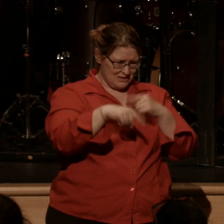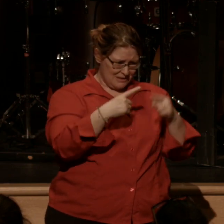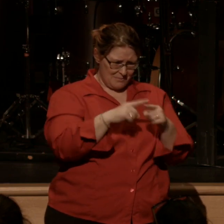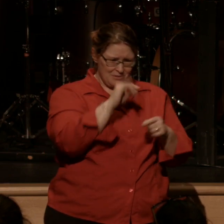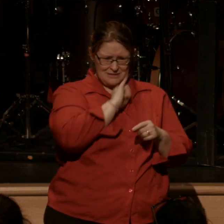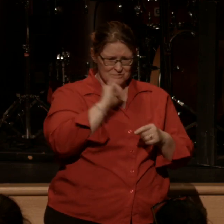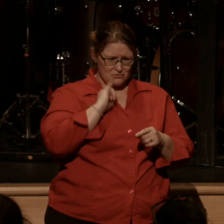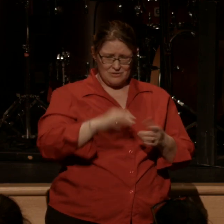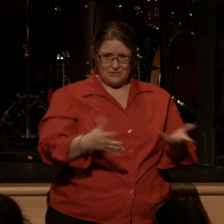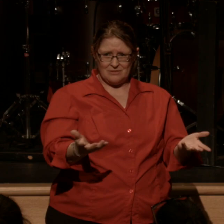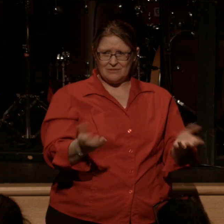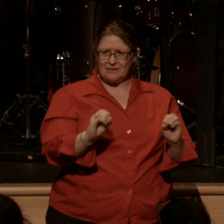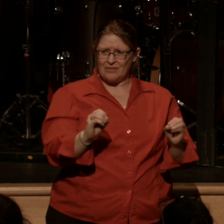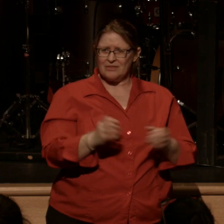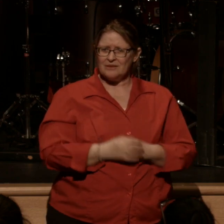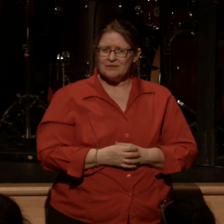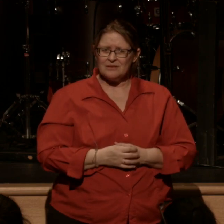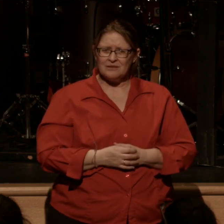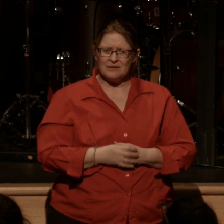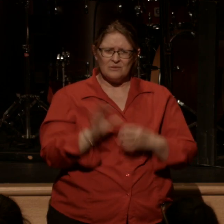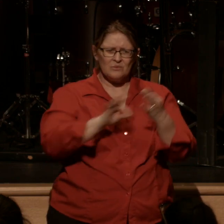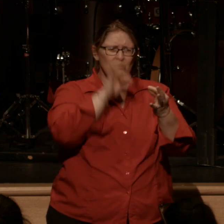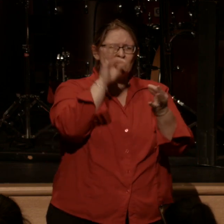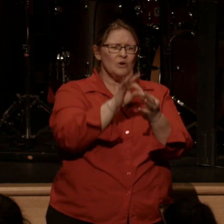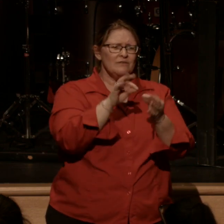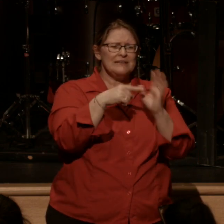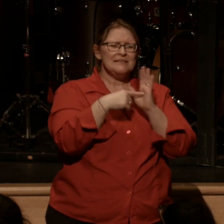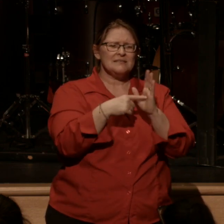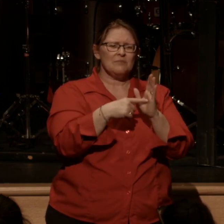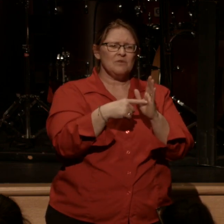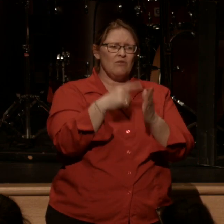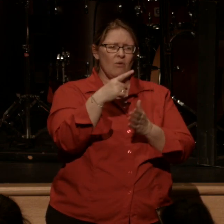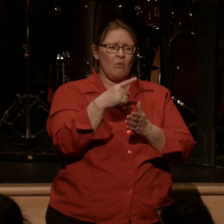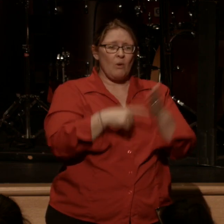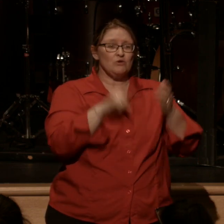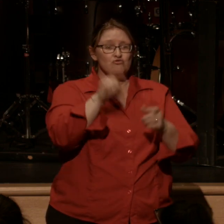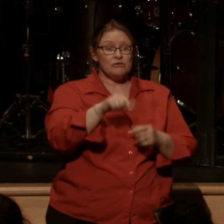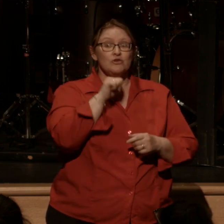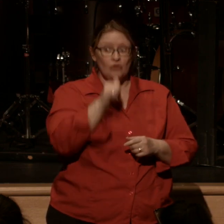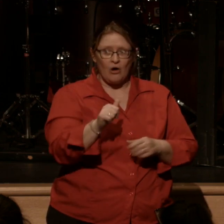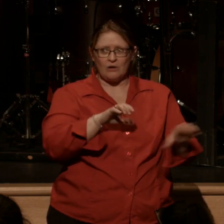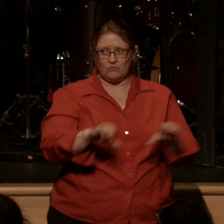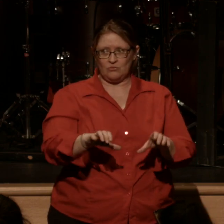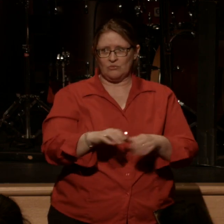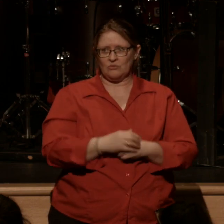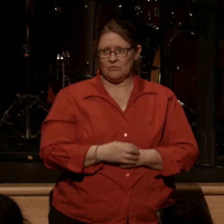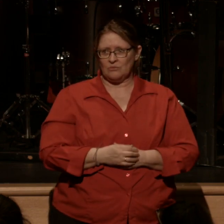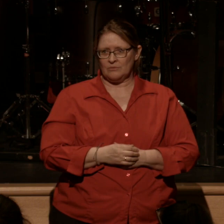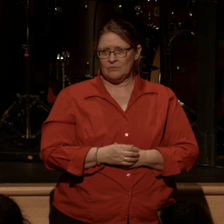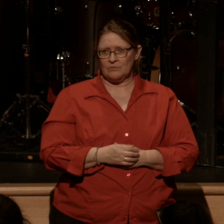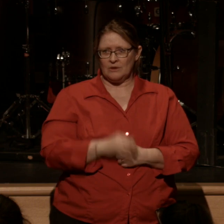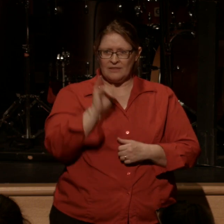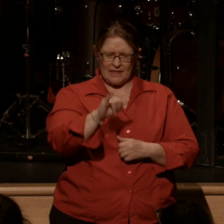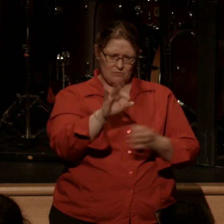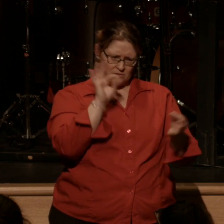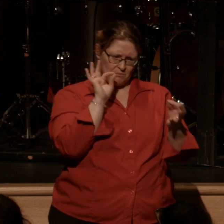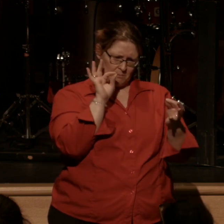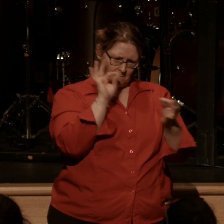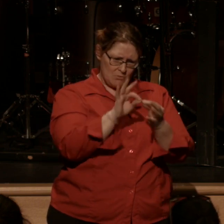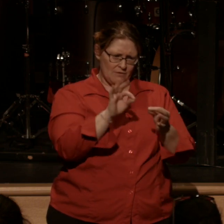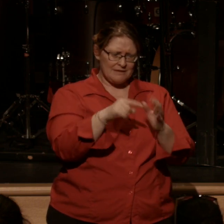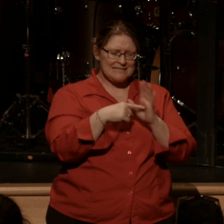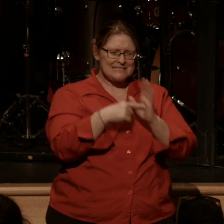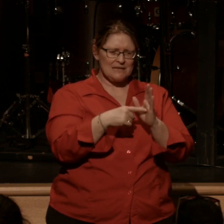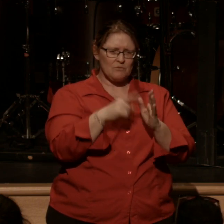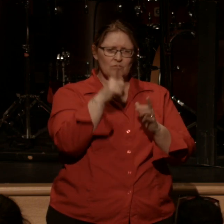Israel. They were the perfect example of what not to do. They were the perfect example of who